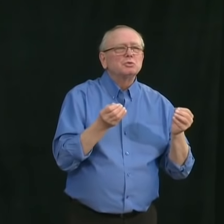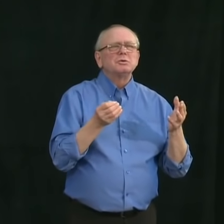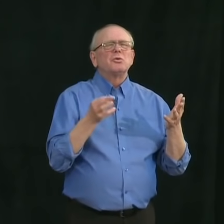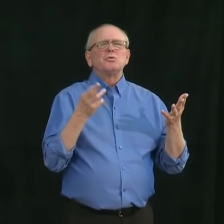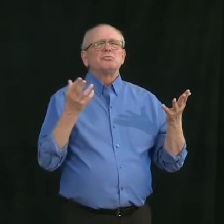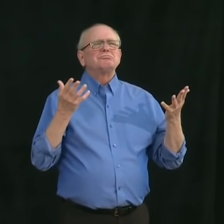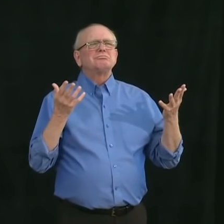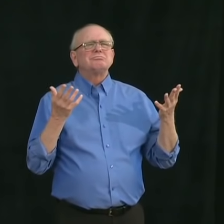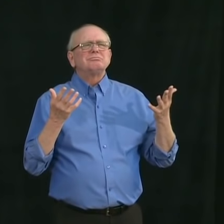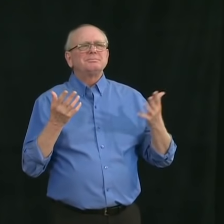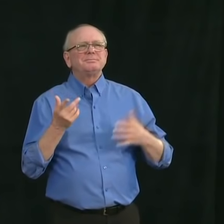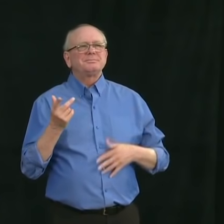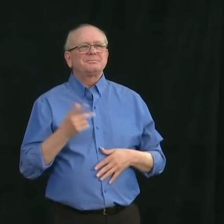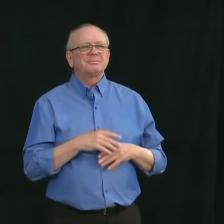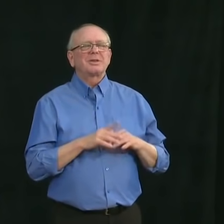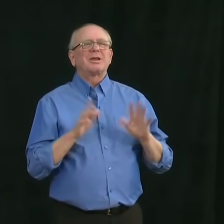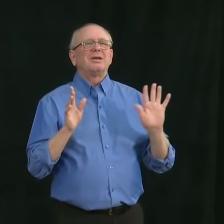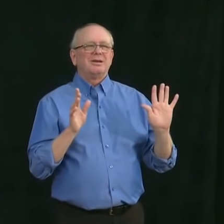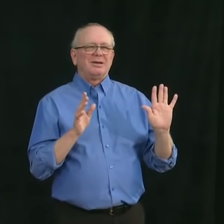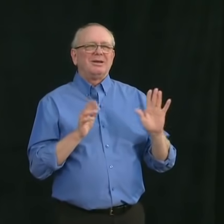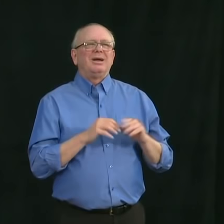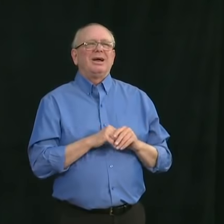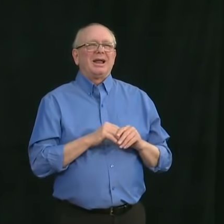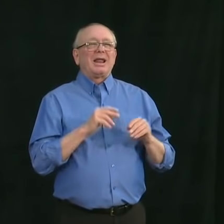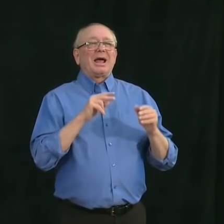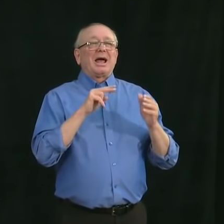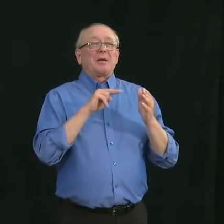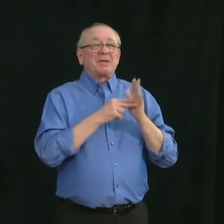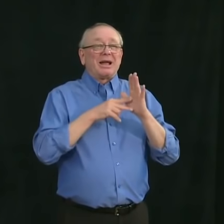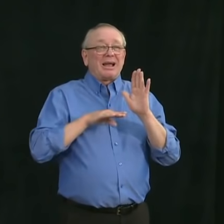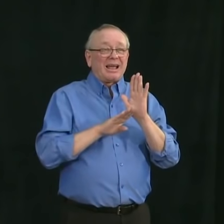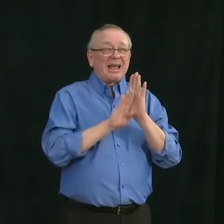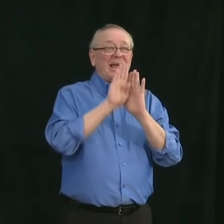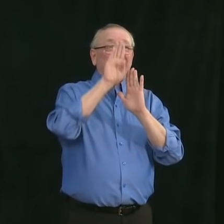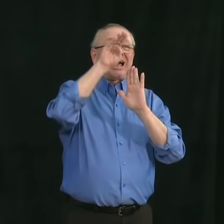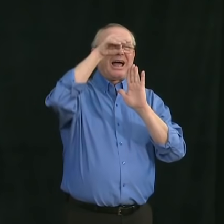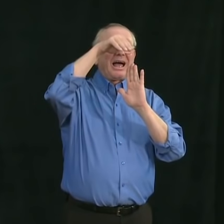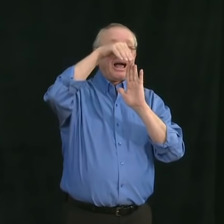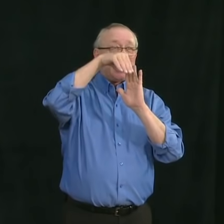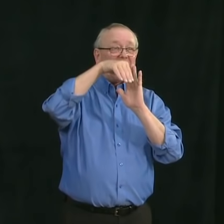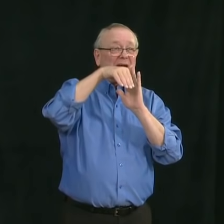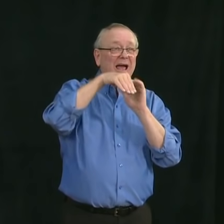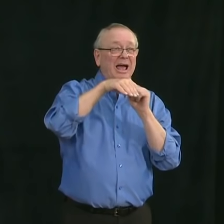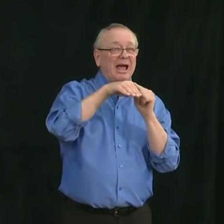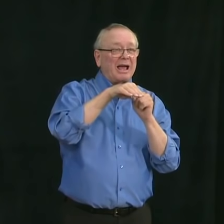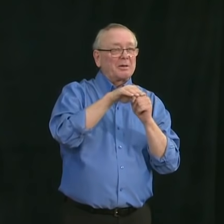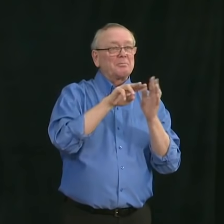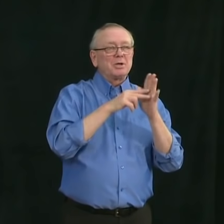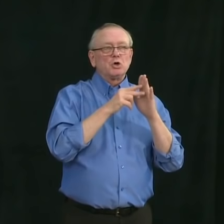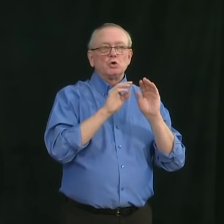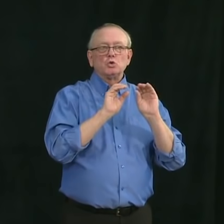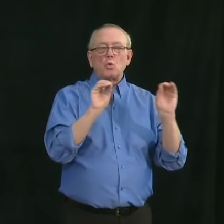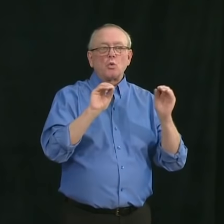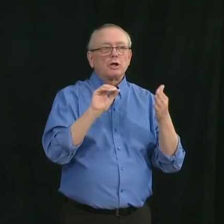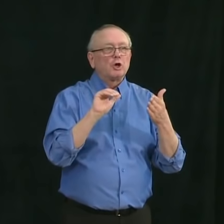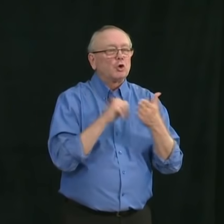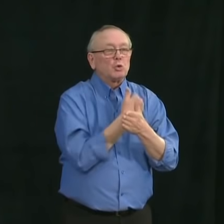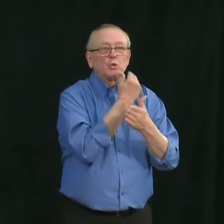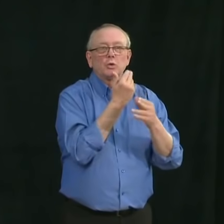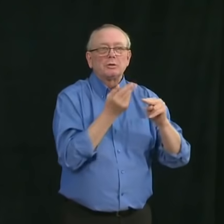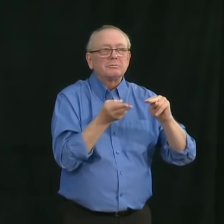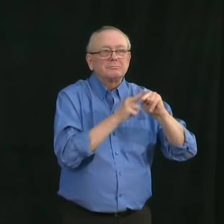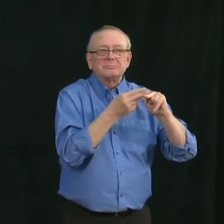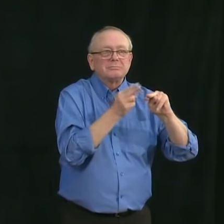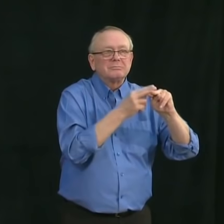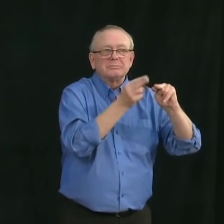don't anticipate that we will be able to completely prevent all spread of the virus. So flattening the curve